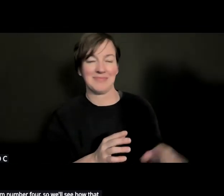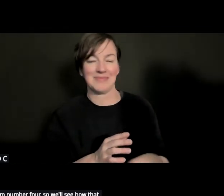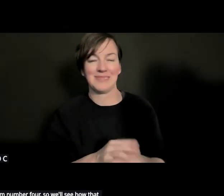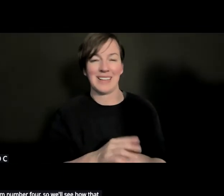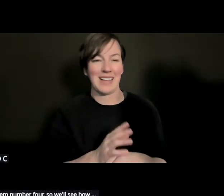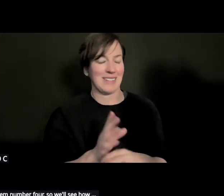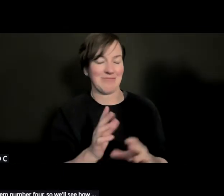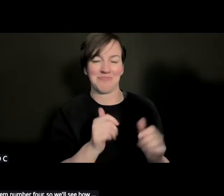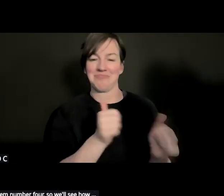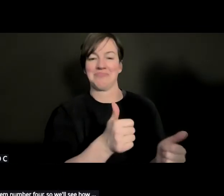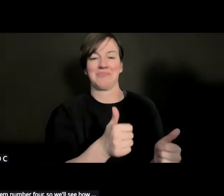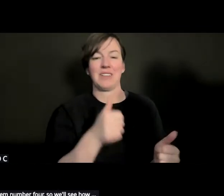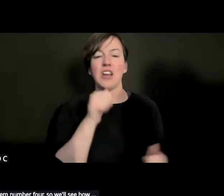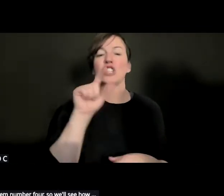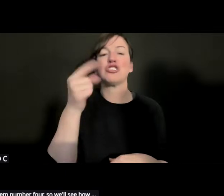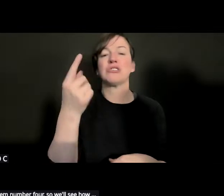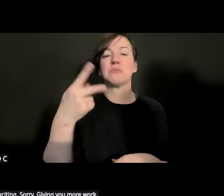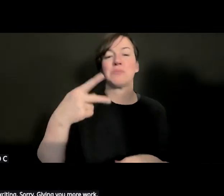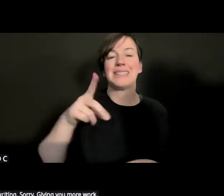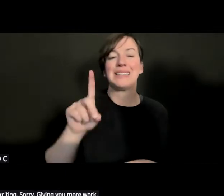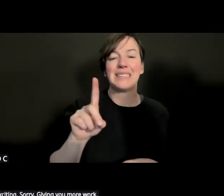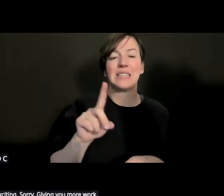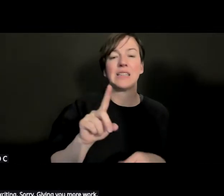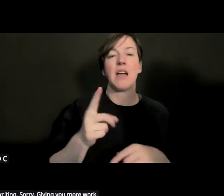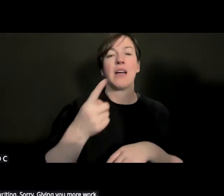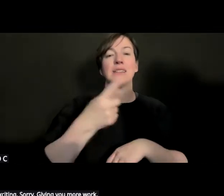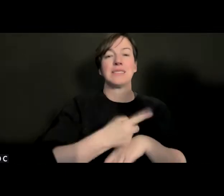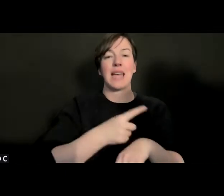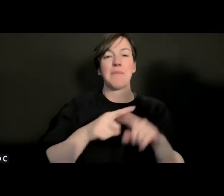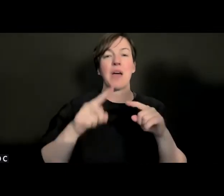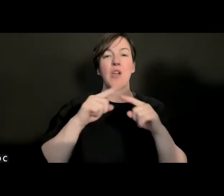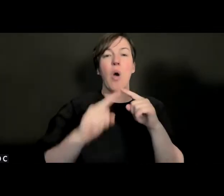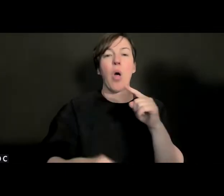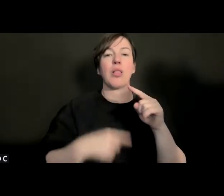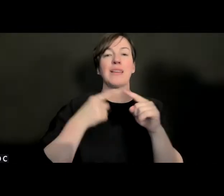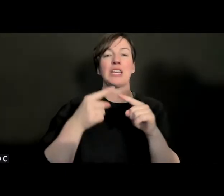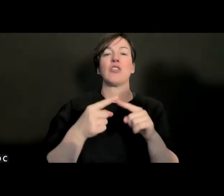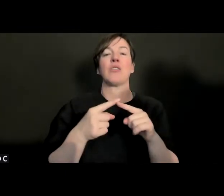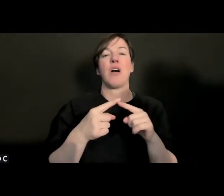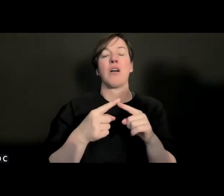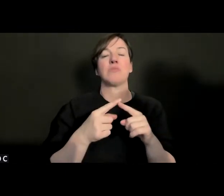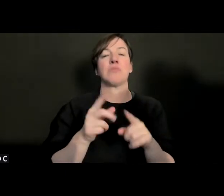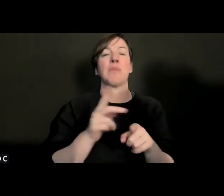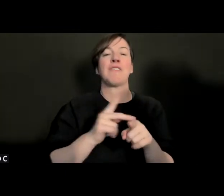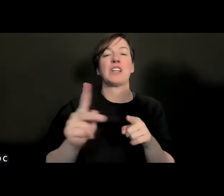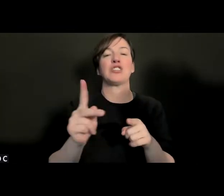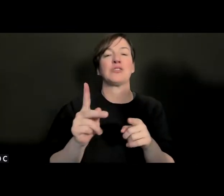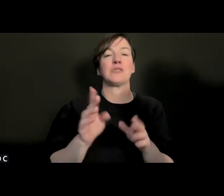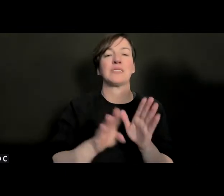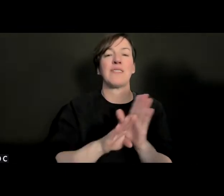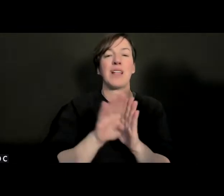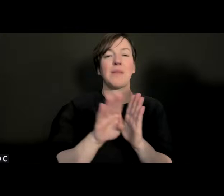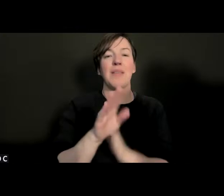than just PD Day. Like you said, all year long, there's professional development. So thank you for that.